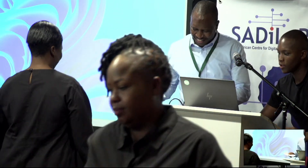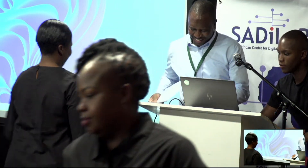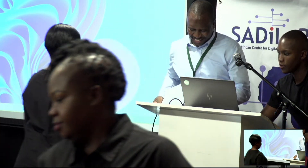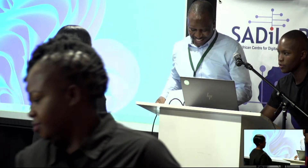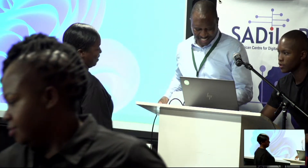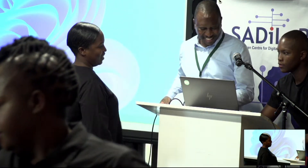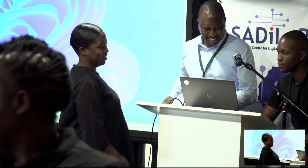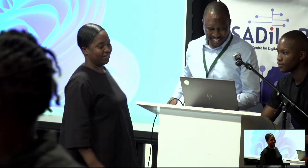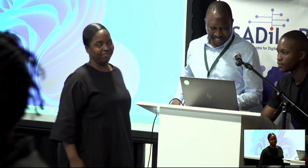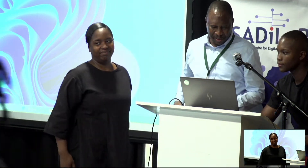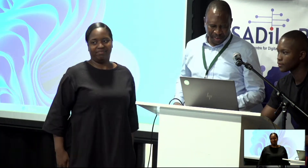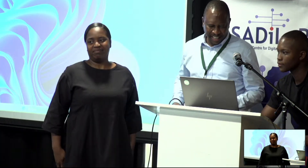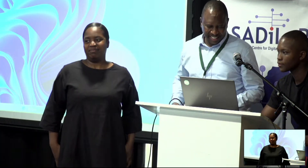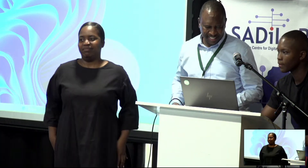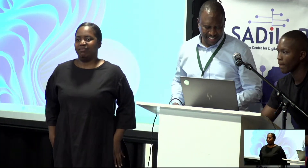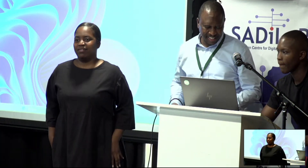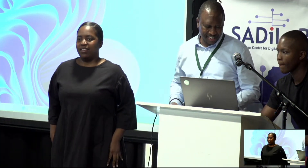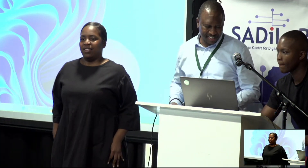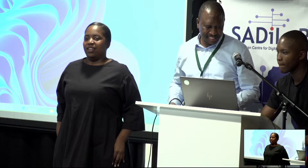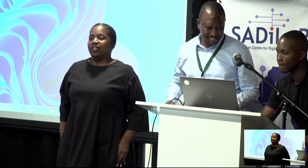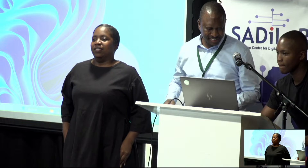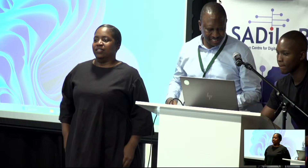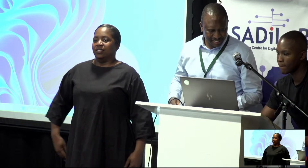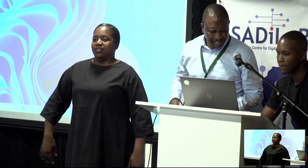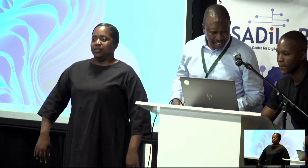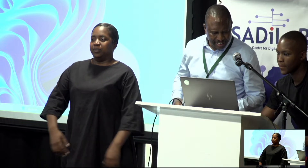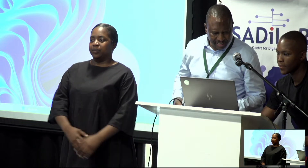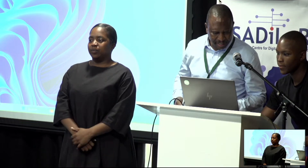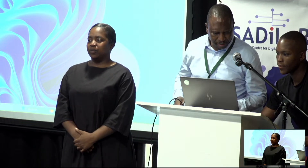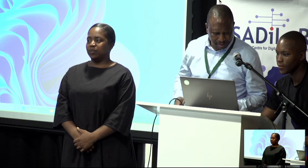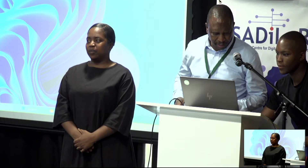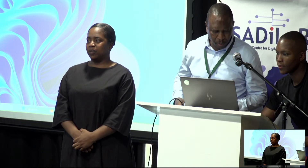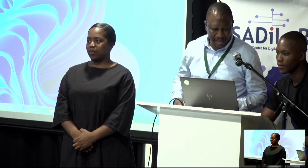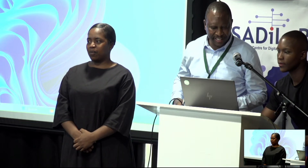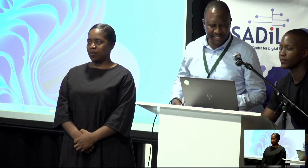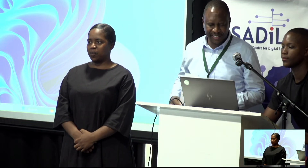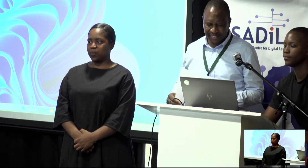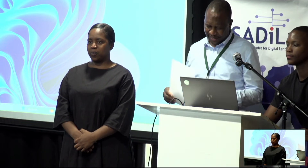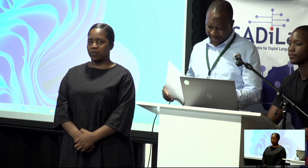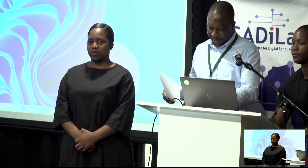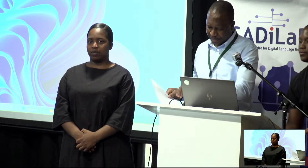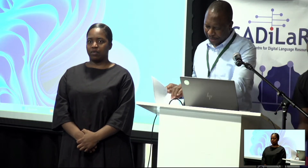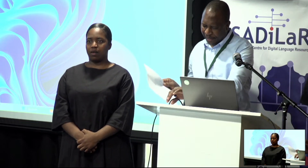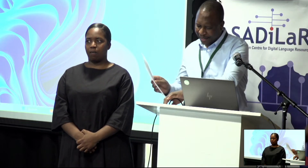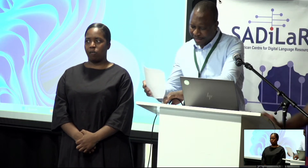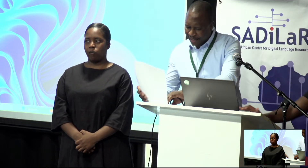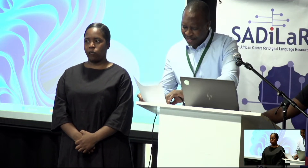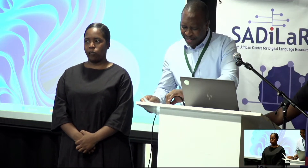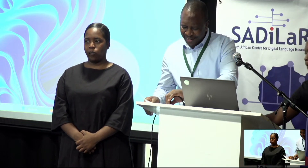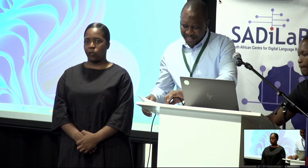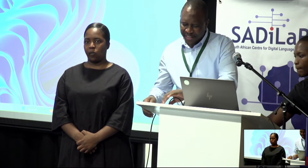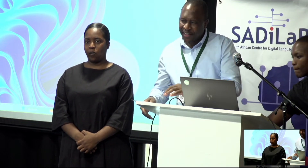Can you put it up for you, sir? All right, thank you. It's that one, yes.